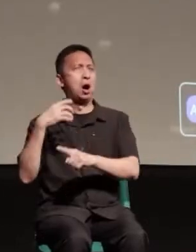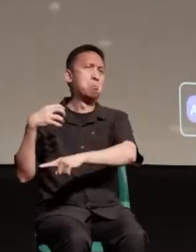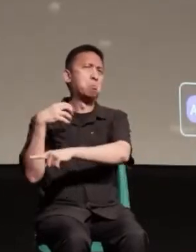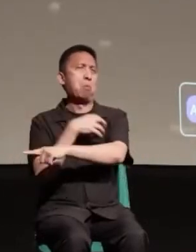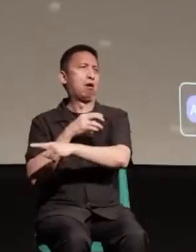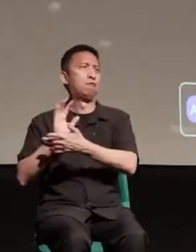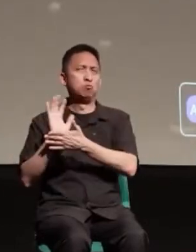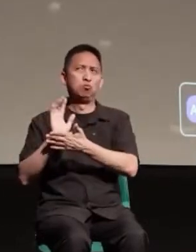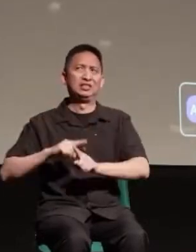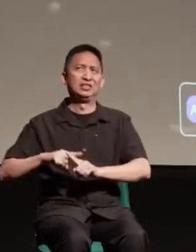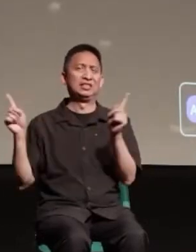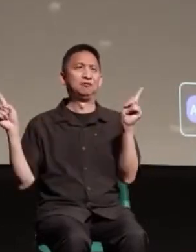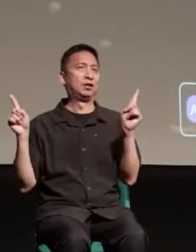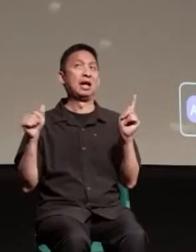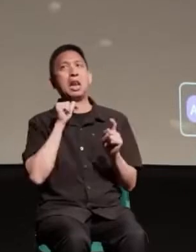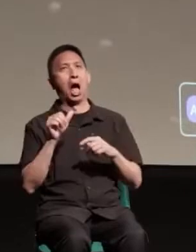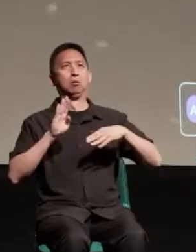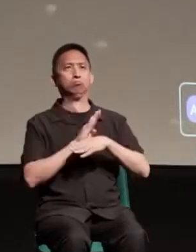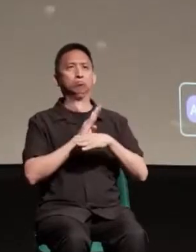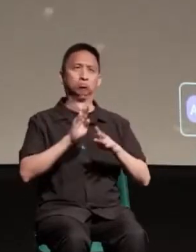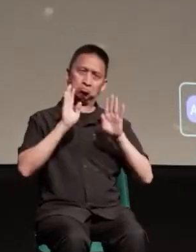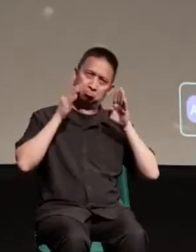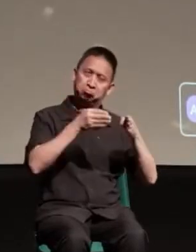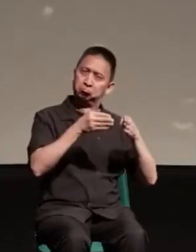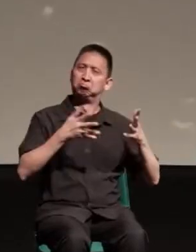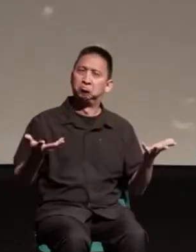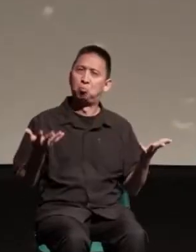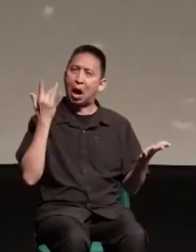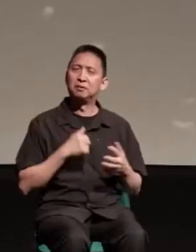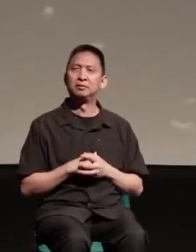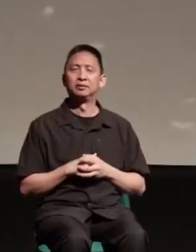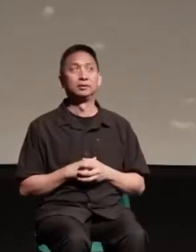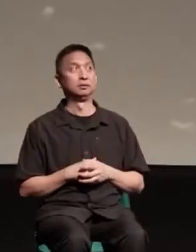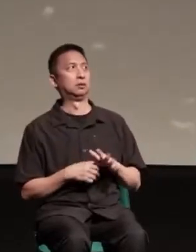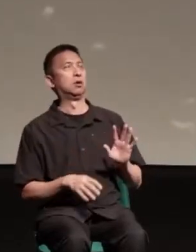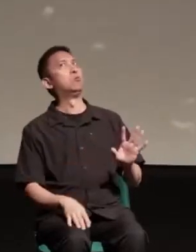also so uncommercial? I think,